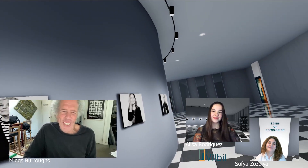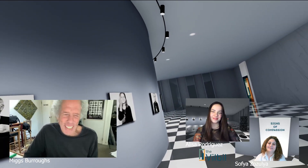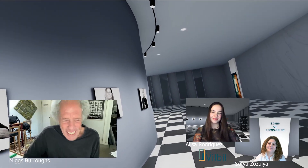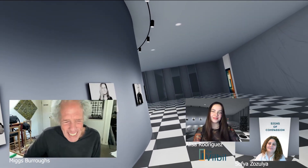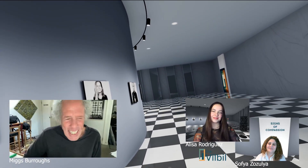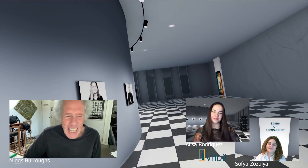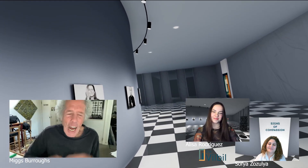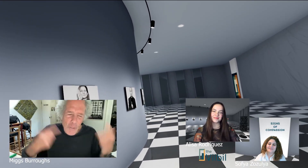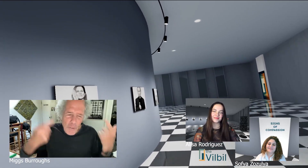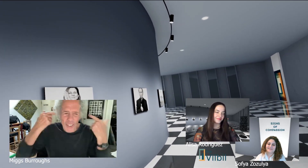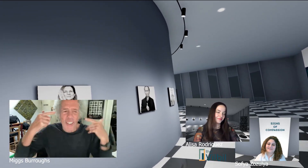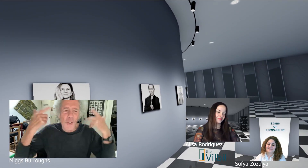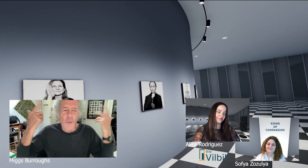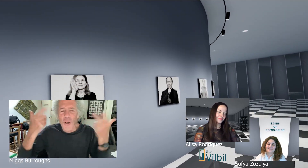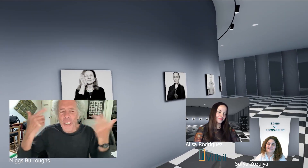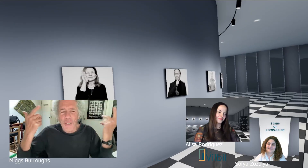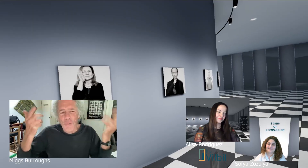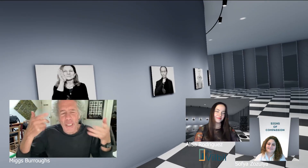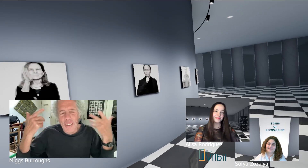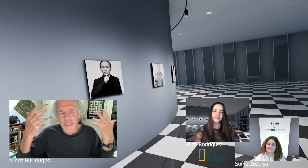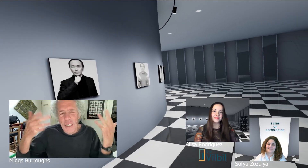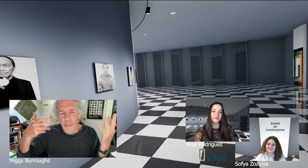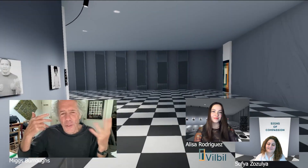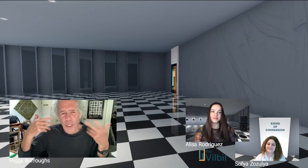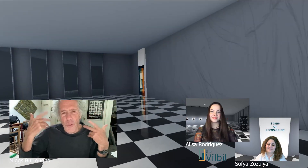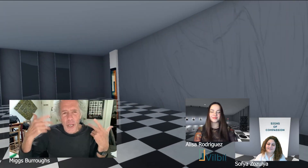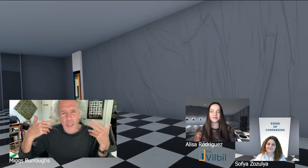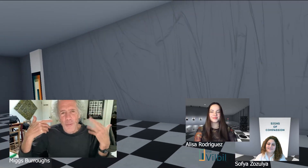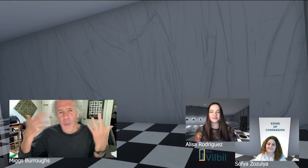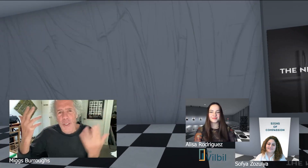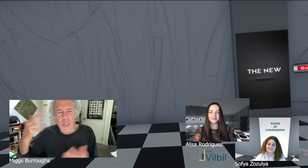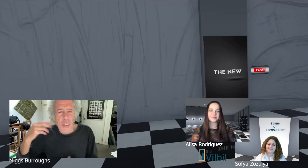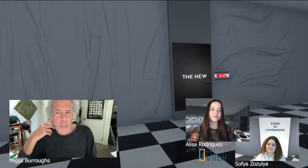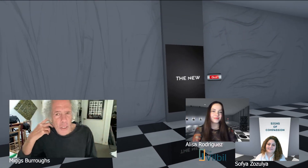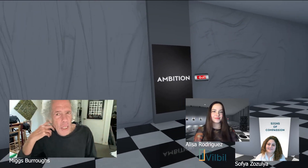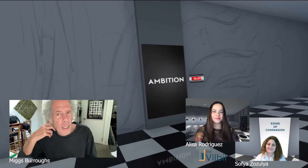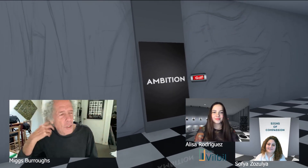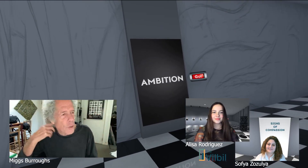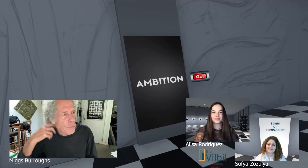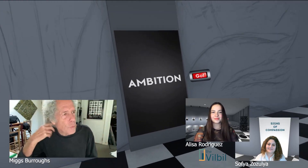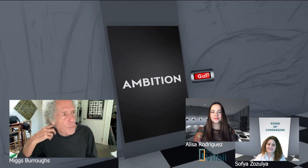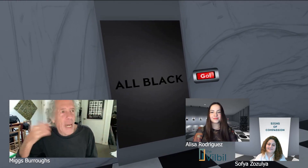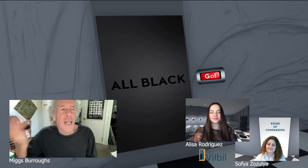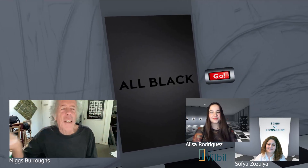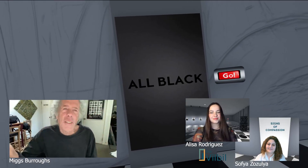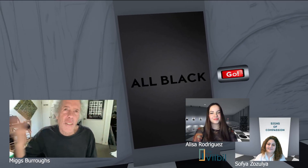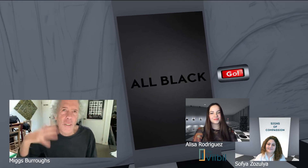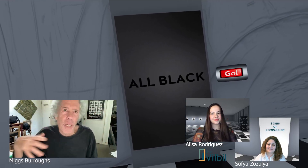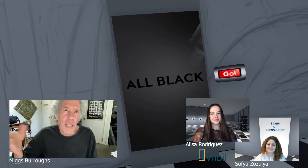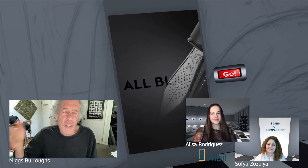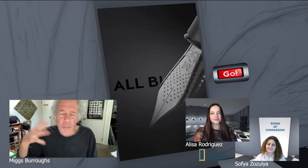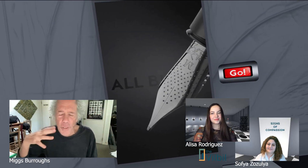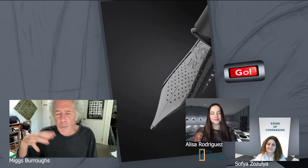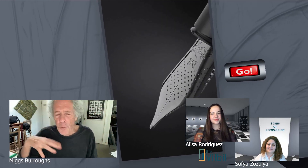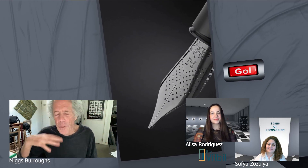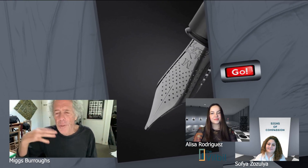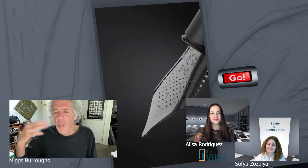on anything. I mean, things are working, but it's a very quiet process. So I'm more I guess it's a passive thing more than